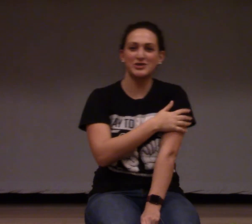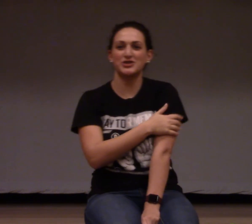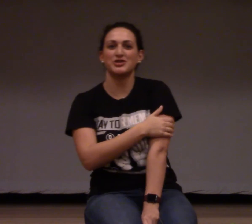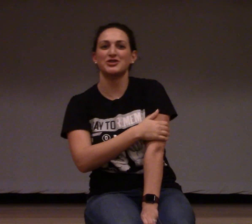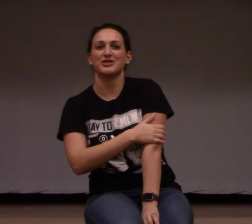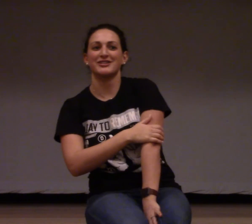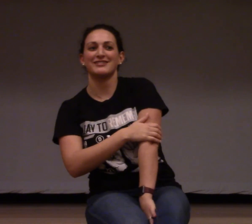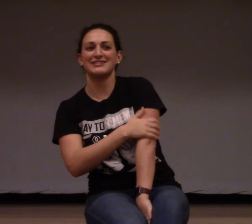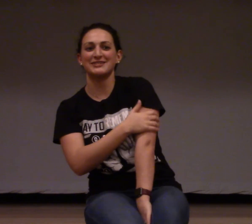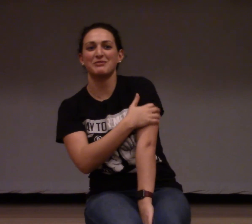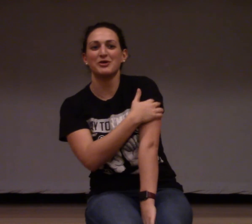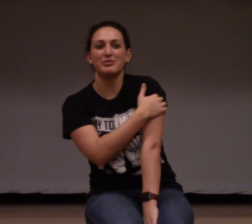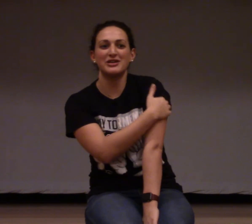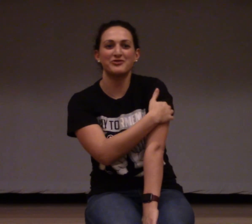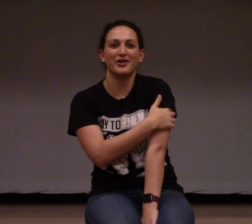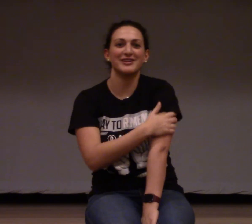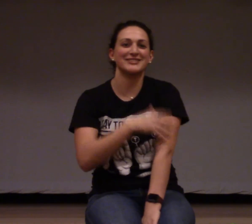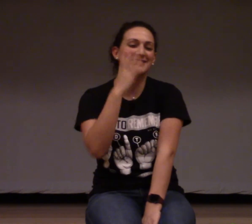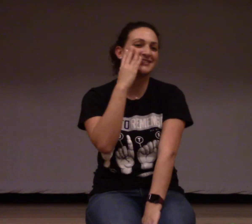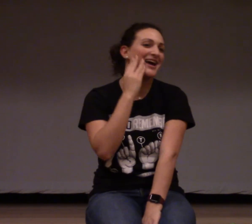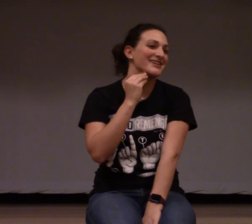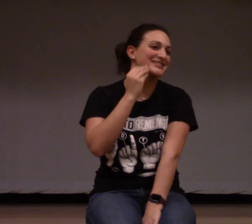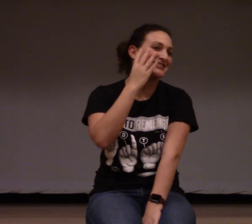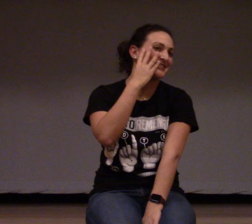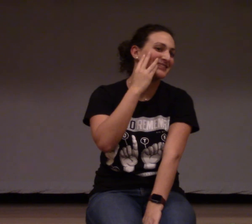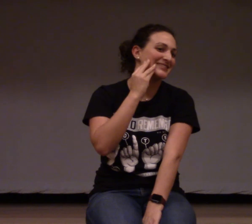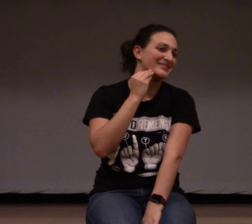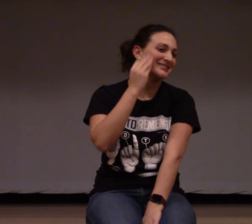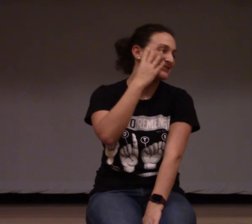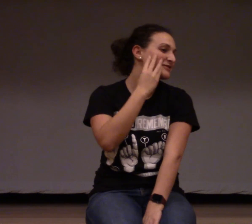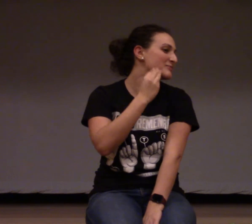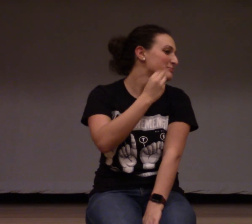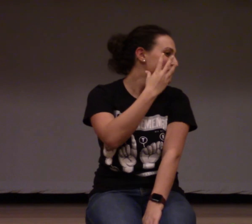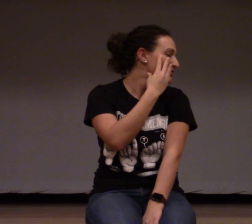Peach. It's gonna be your peach fuzz. Yes. Peach.